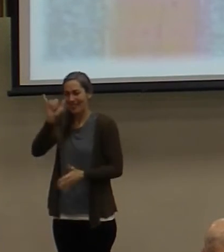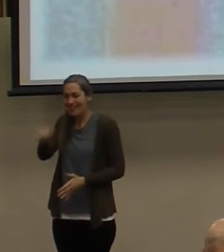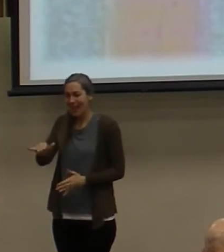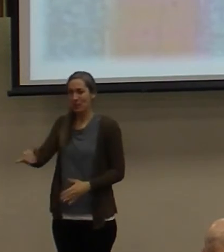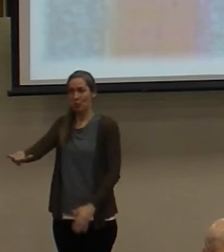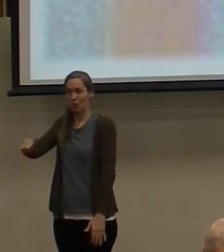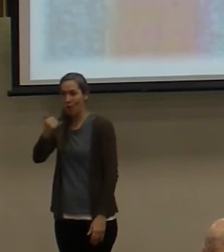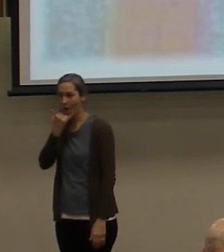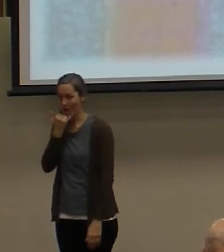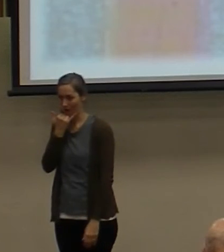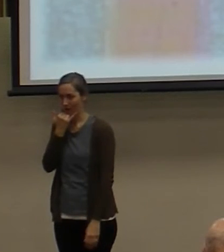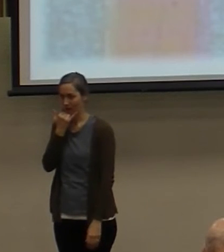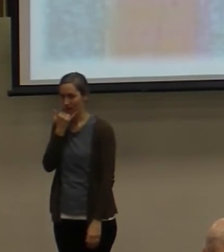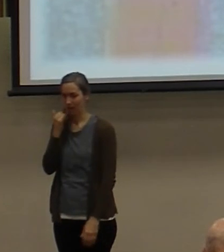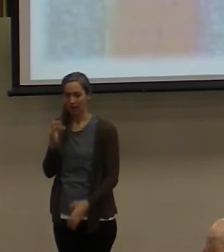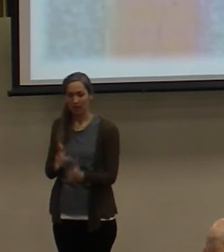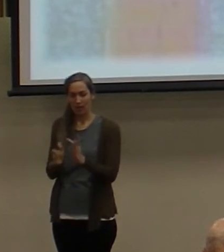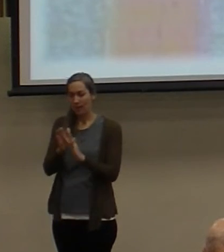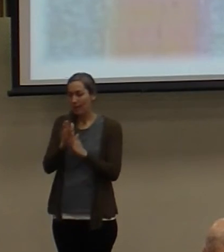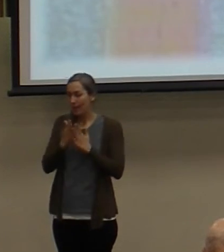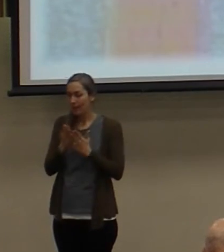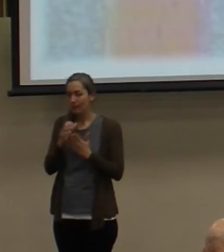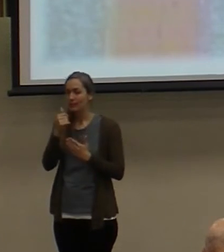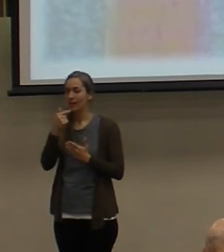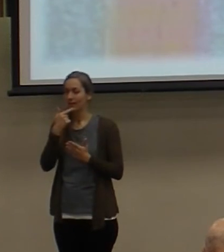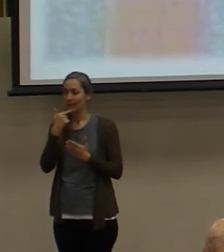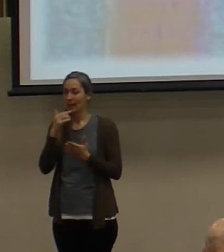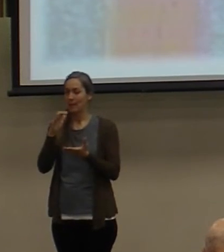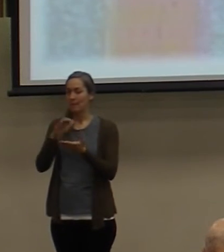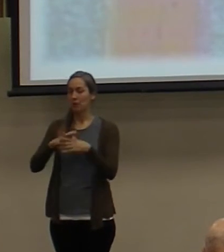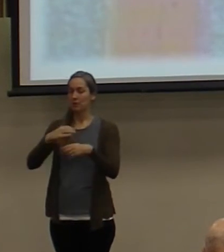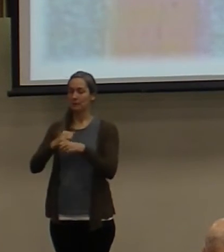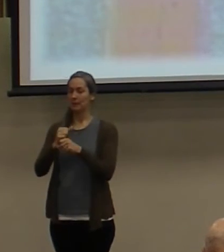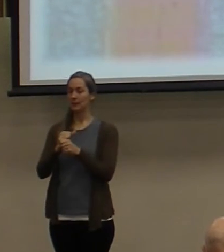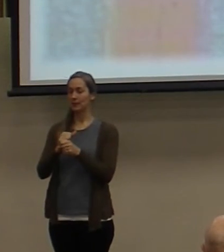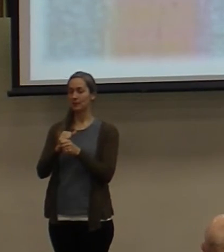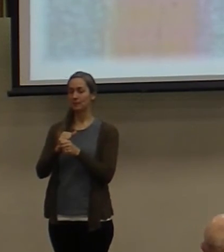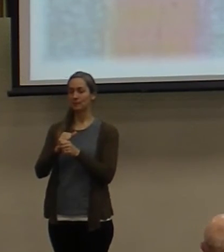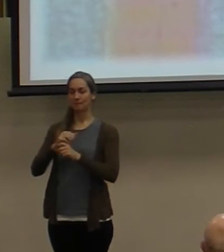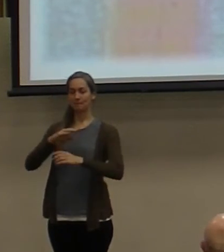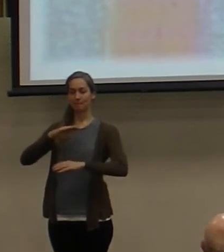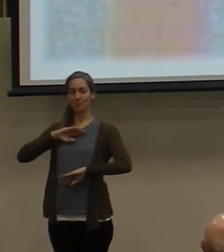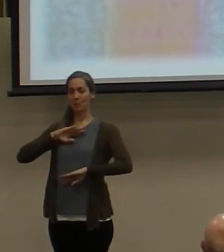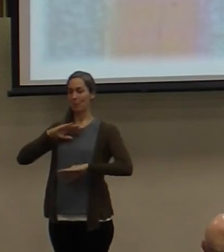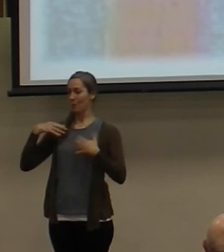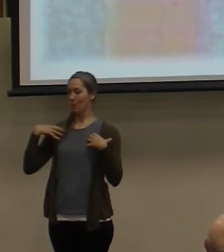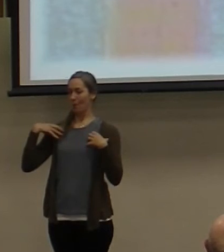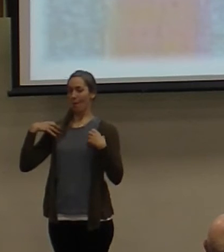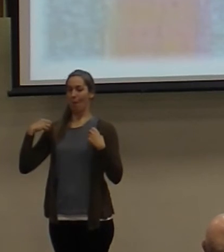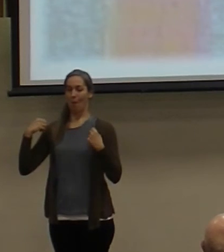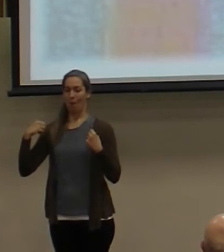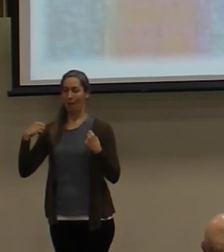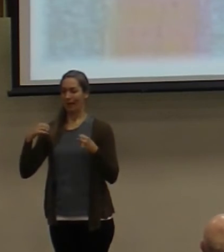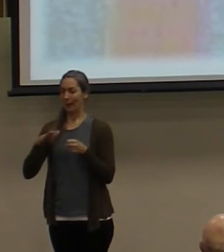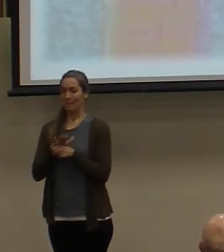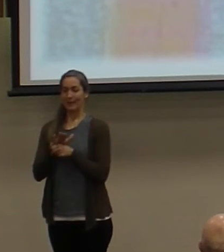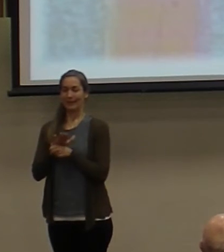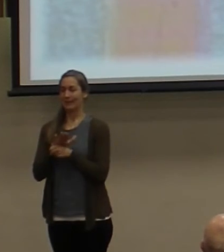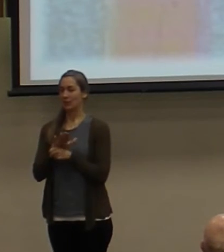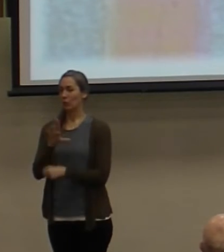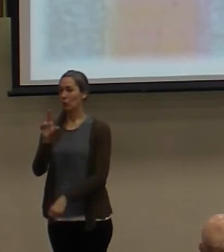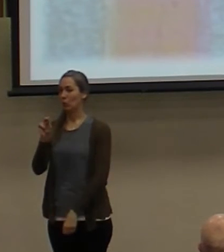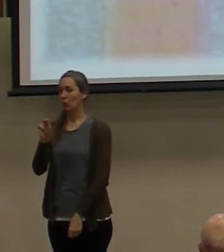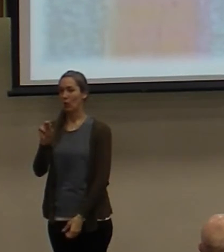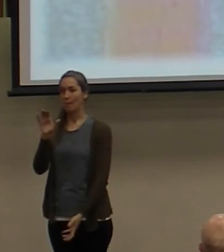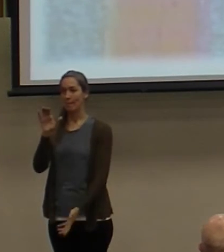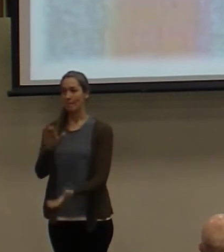The Bible never says that marriage is what makes you full or complete or whole. Because marriage was